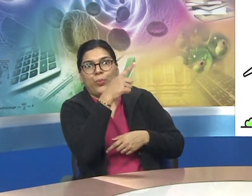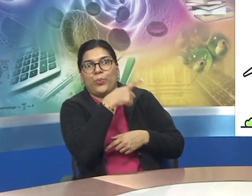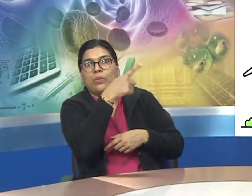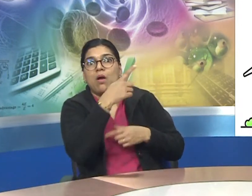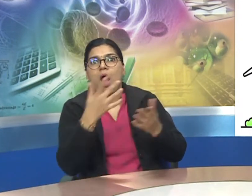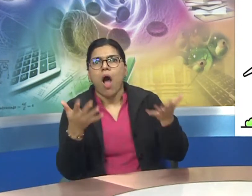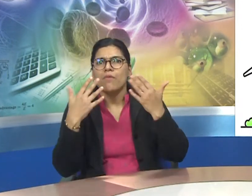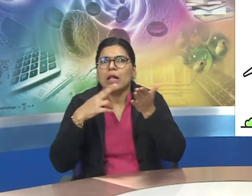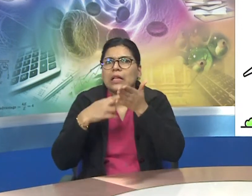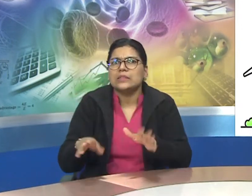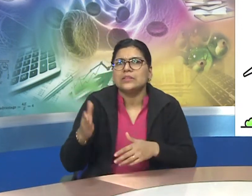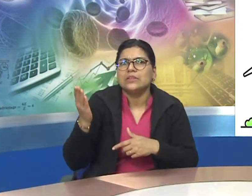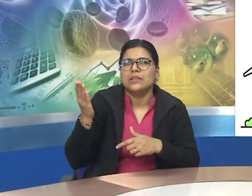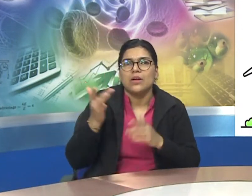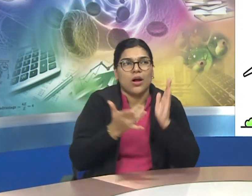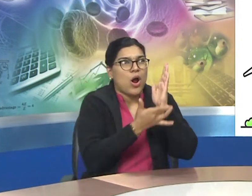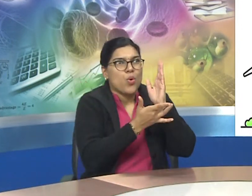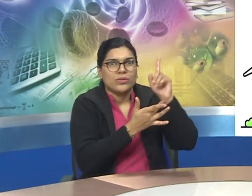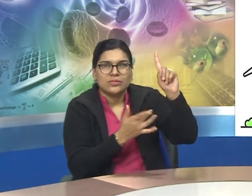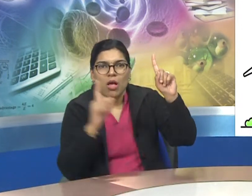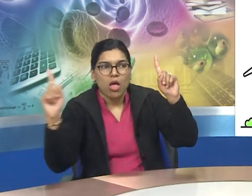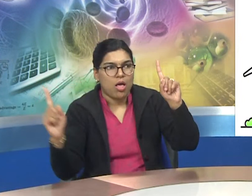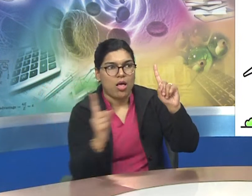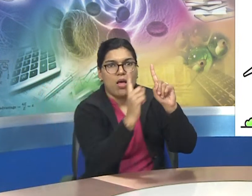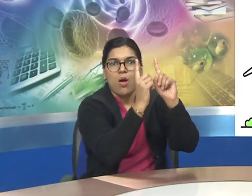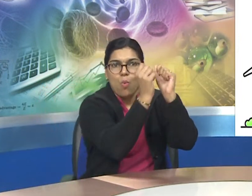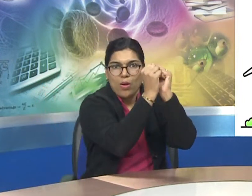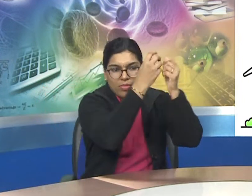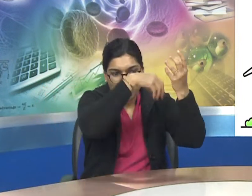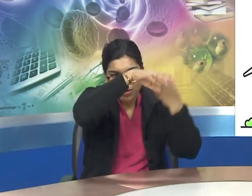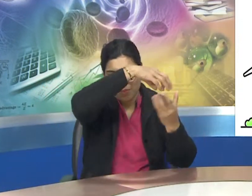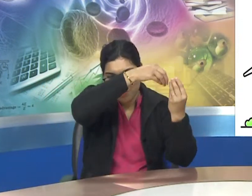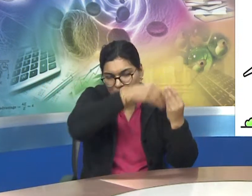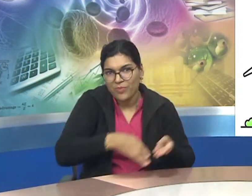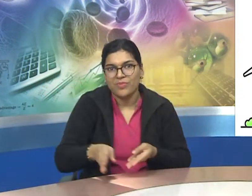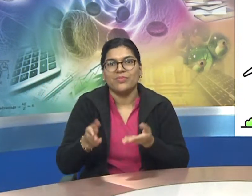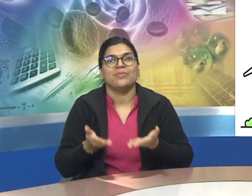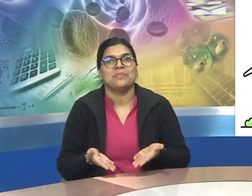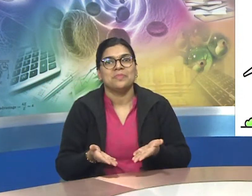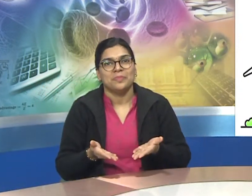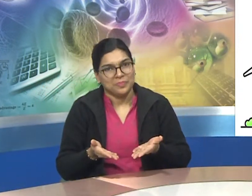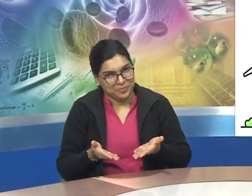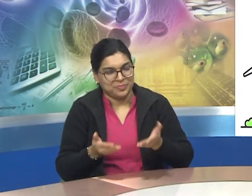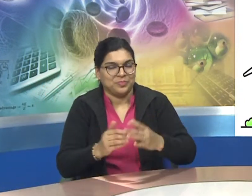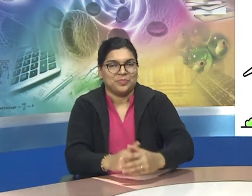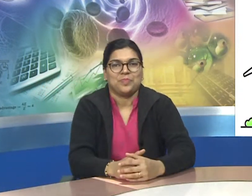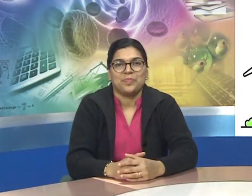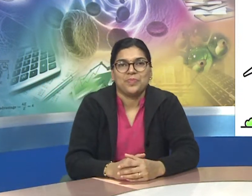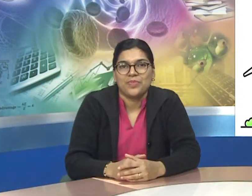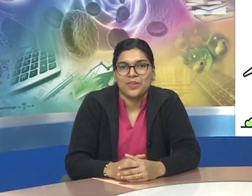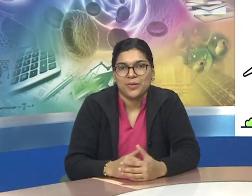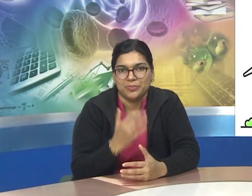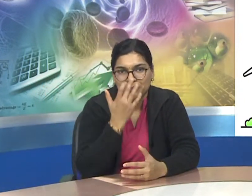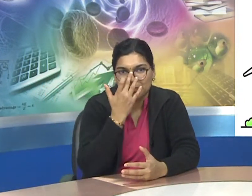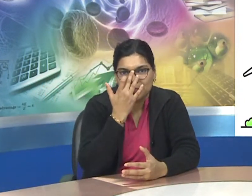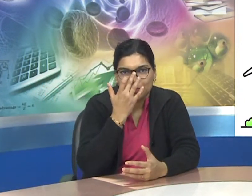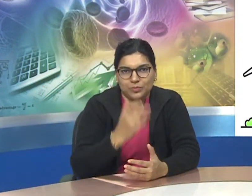make this circular movement. So wind energy can be used for grinding the grains